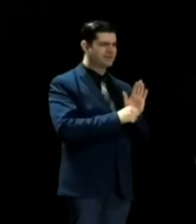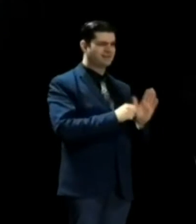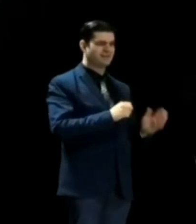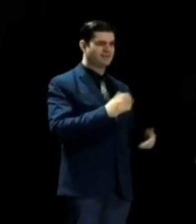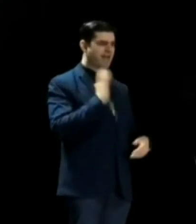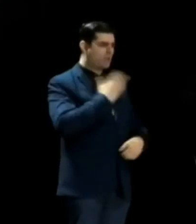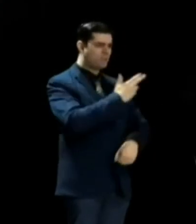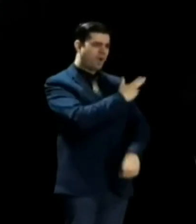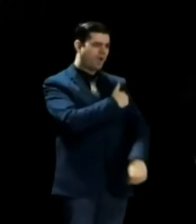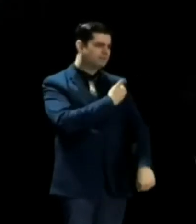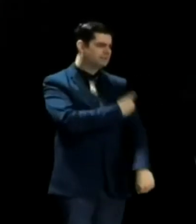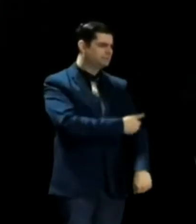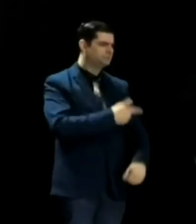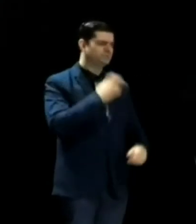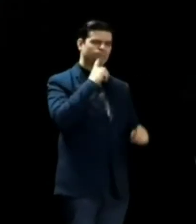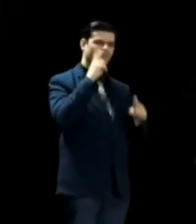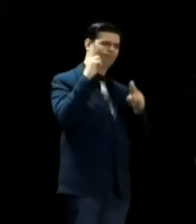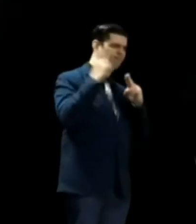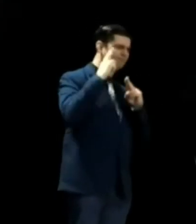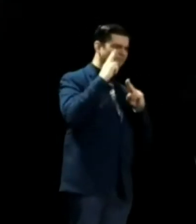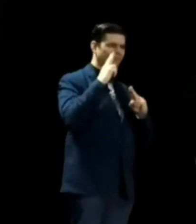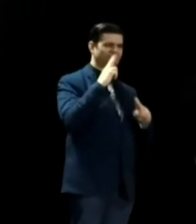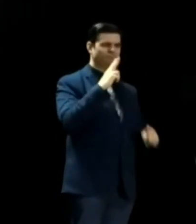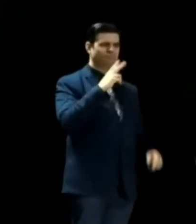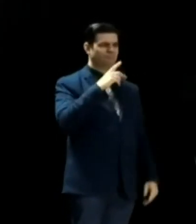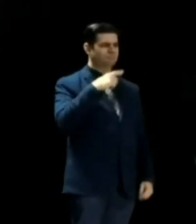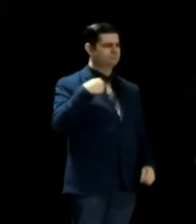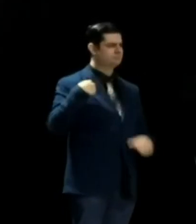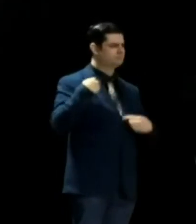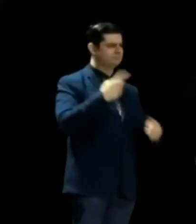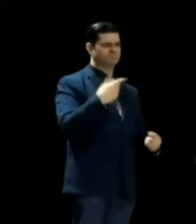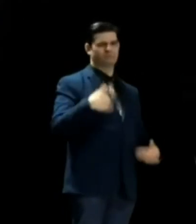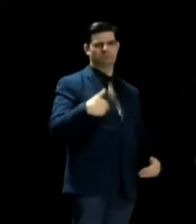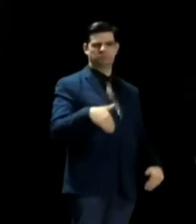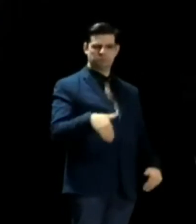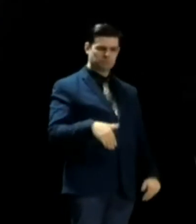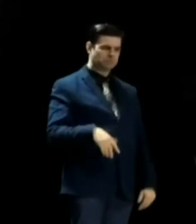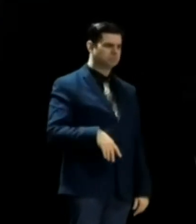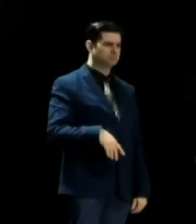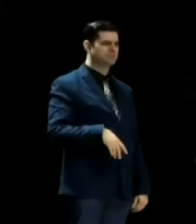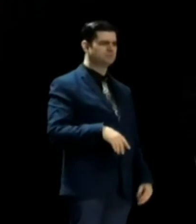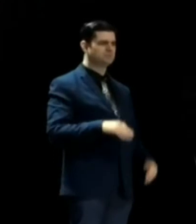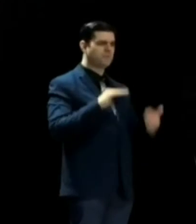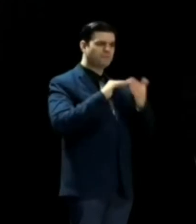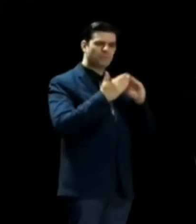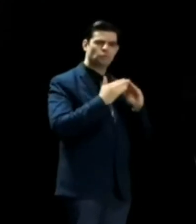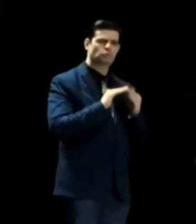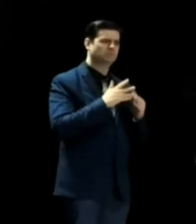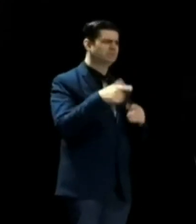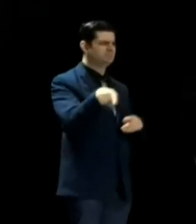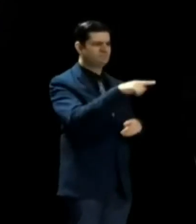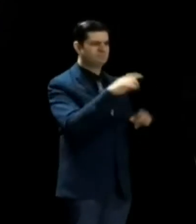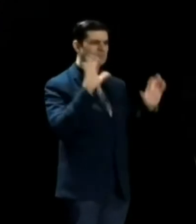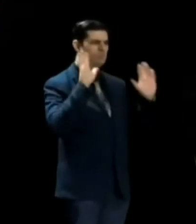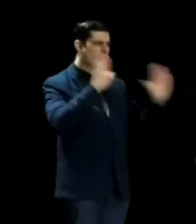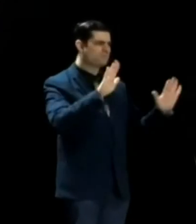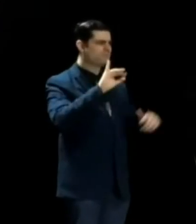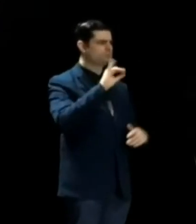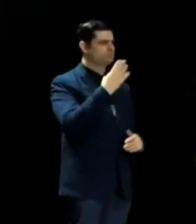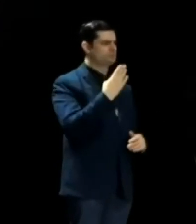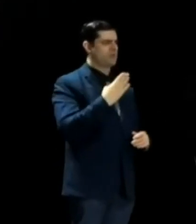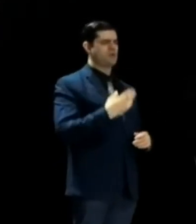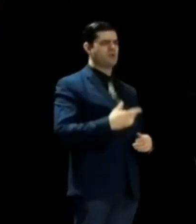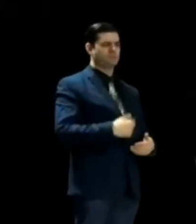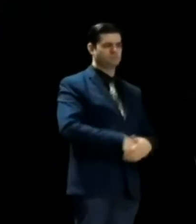governments have led, our residents have led. So they're aware that the idea, and the state does this